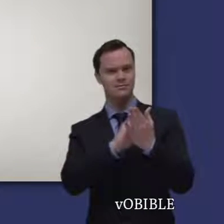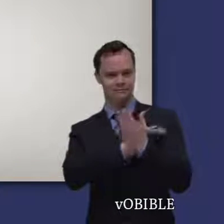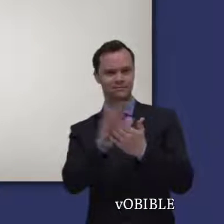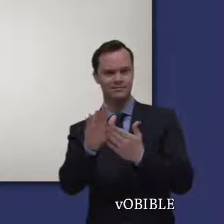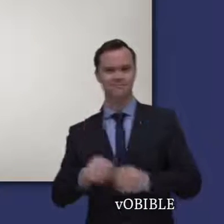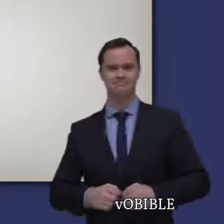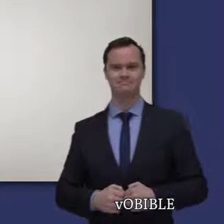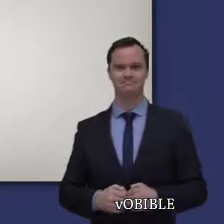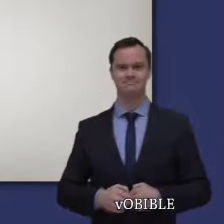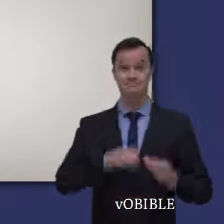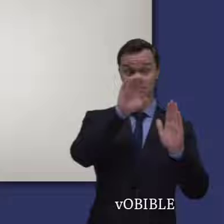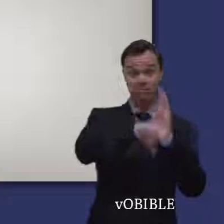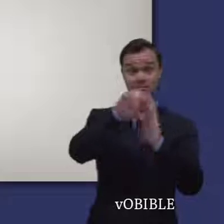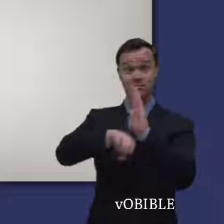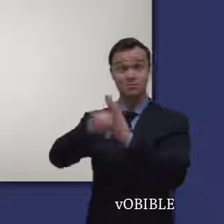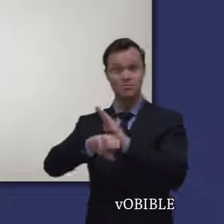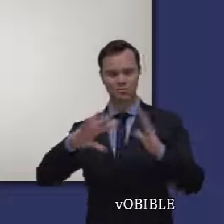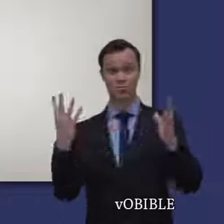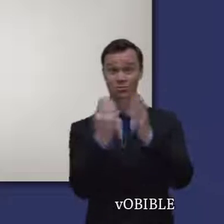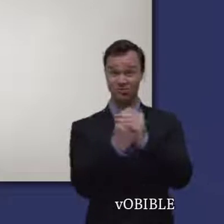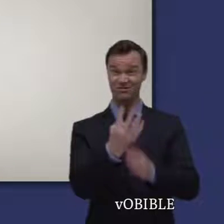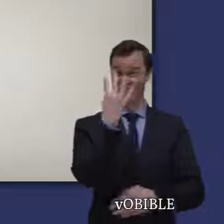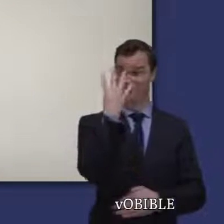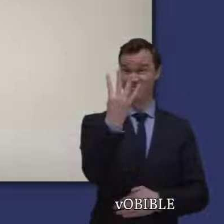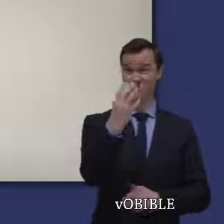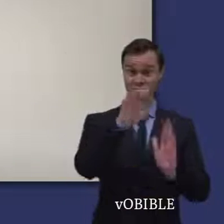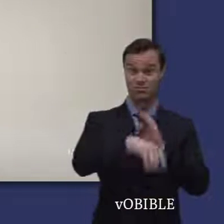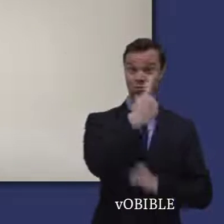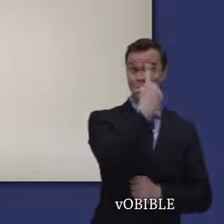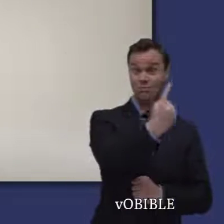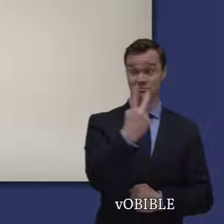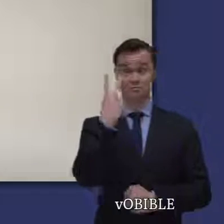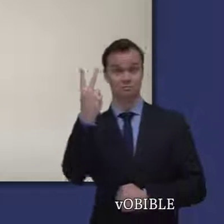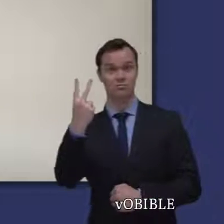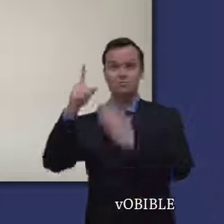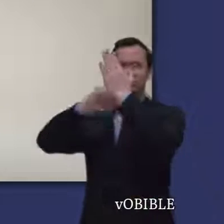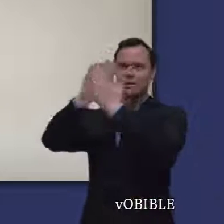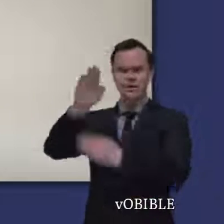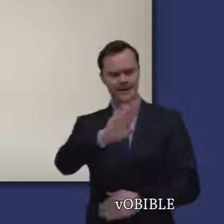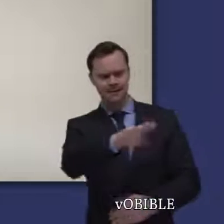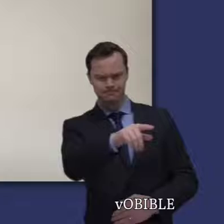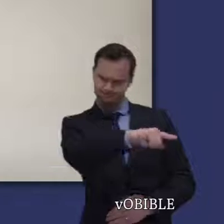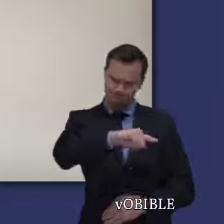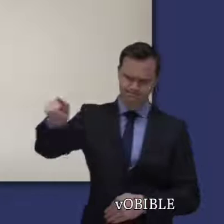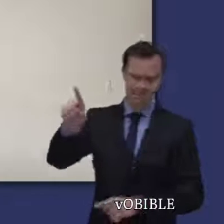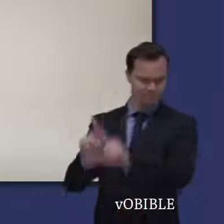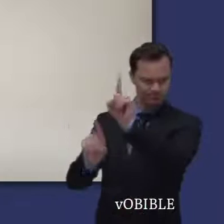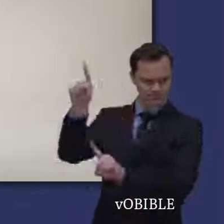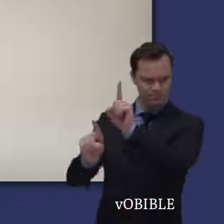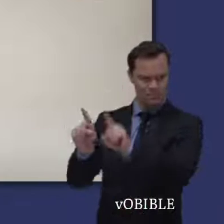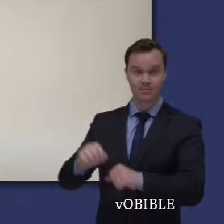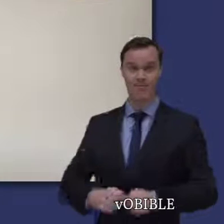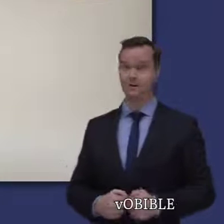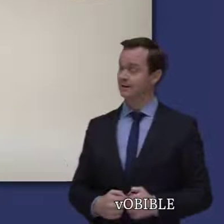The book of Jonah has four chapters. In chapters 1 and 2, we learn of Jonah receiving an assignment from Jehovah to